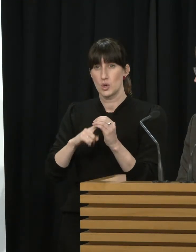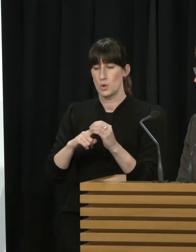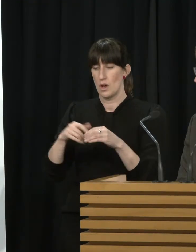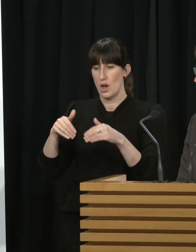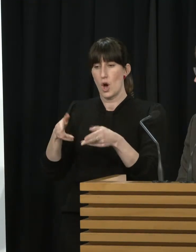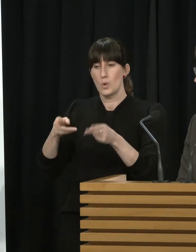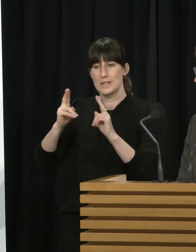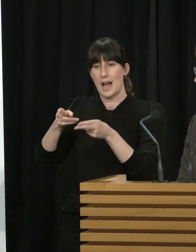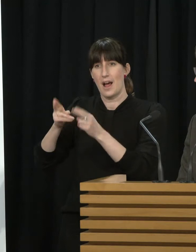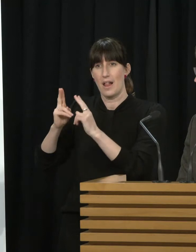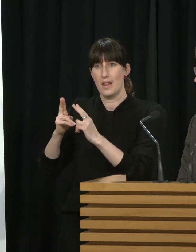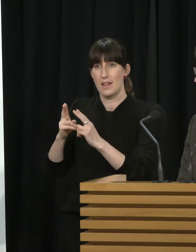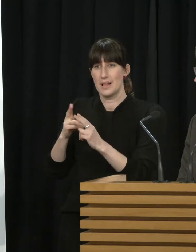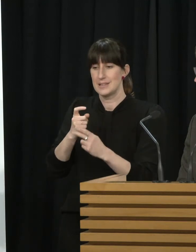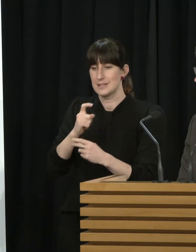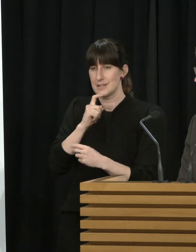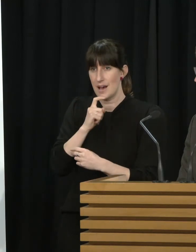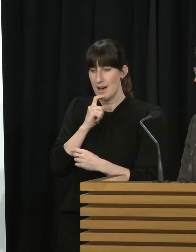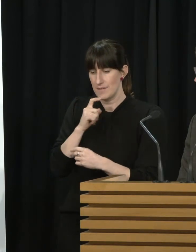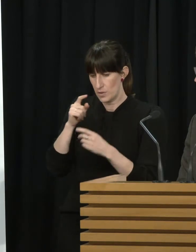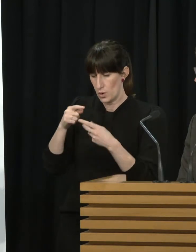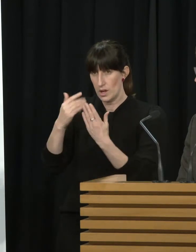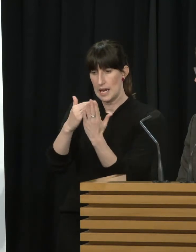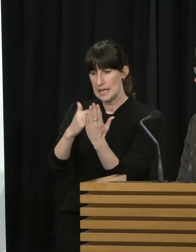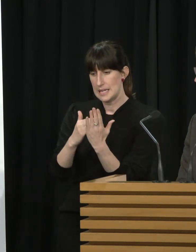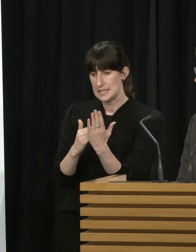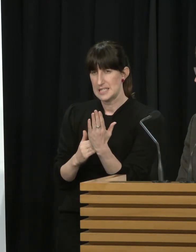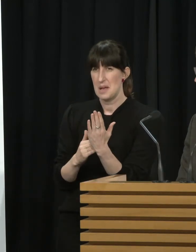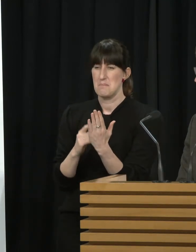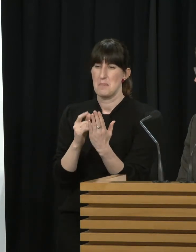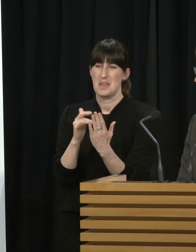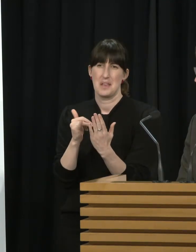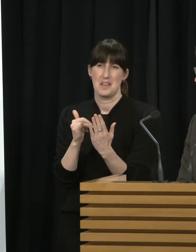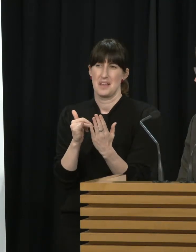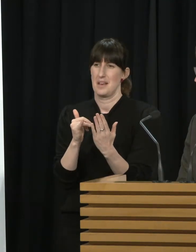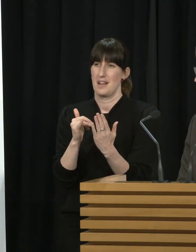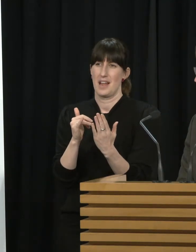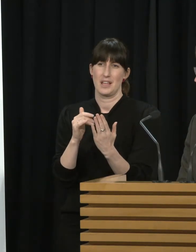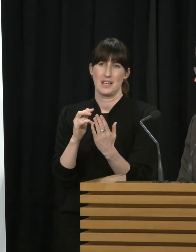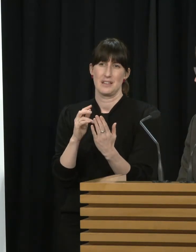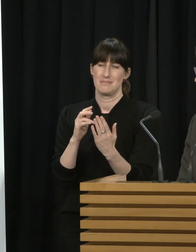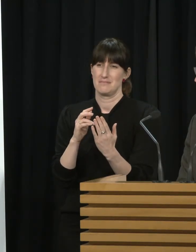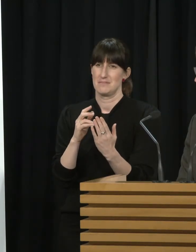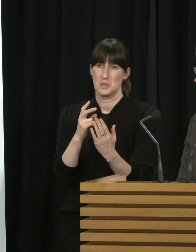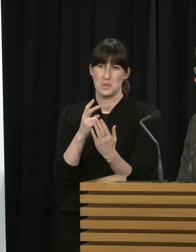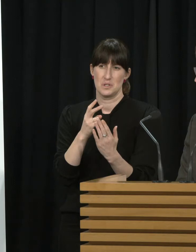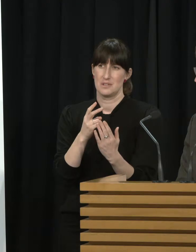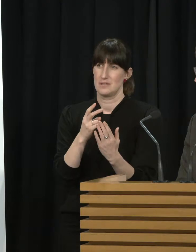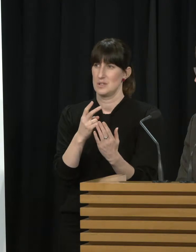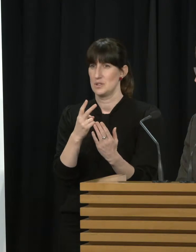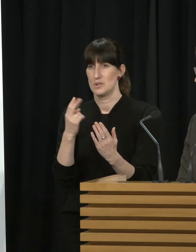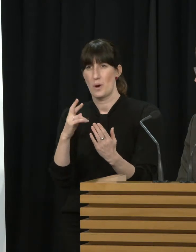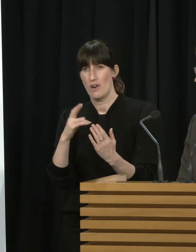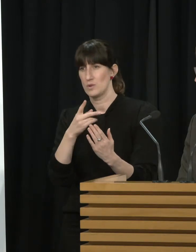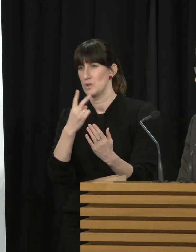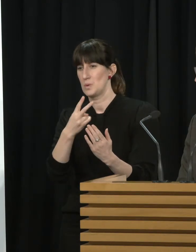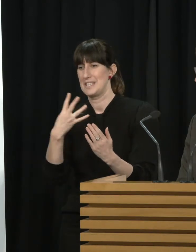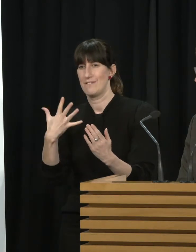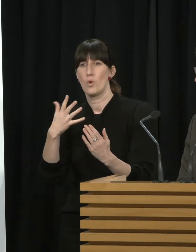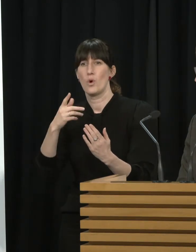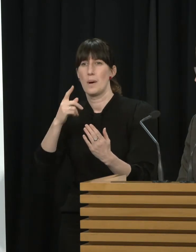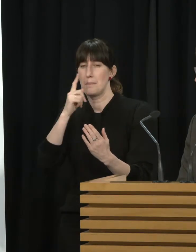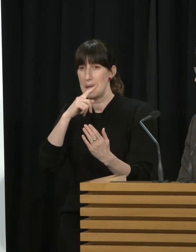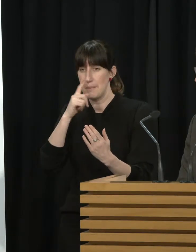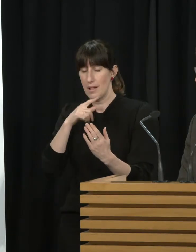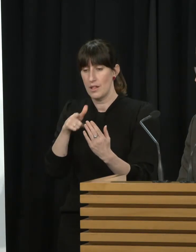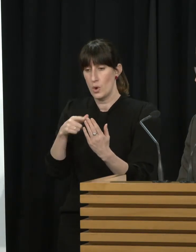And when they work their way through that list of people, it's maybe a couple of dozen at tops, at the most. And when they go through that list of people, they